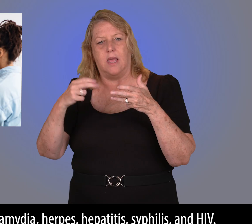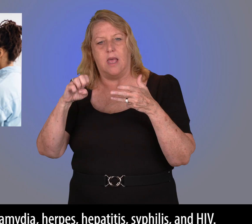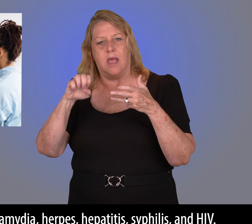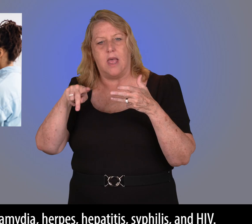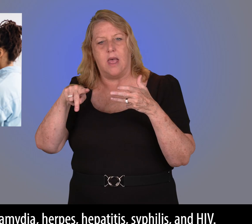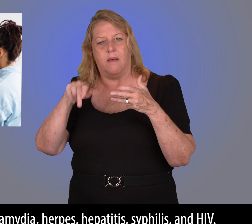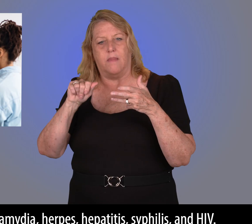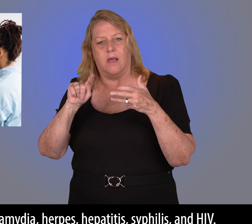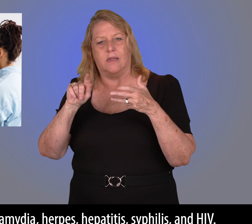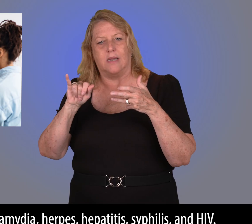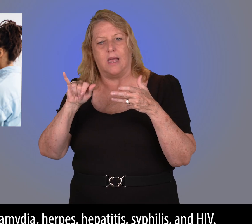hepatitis,